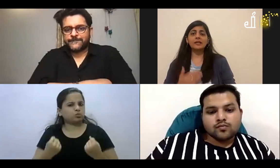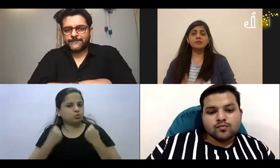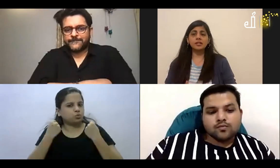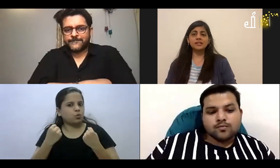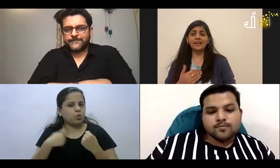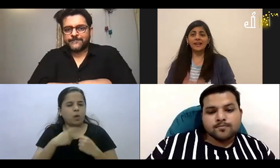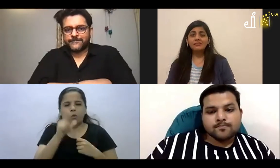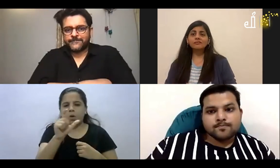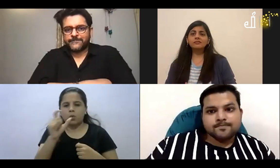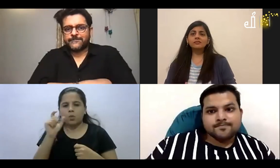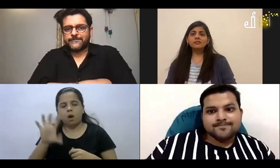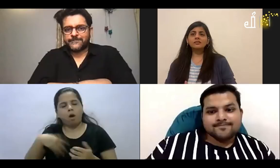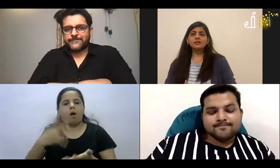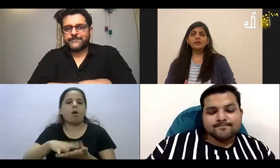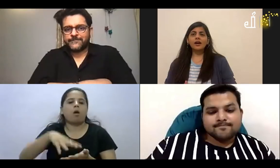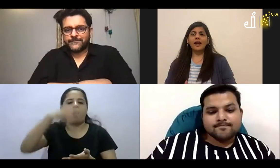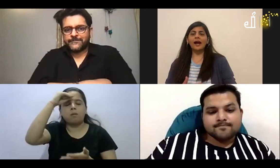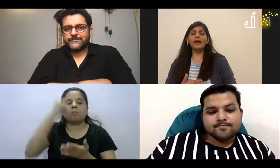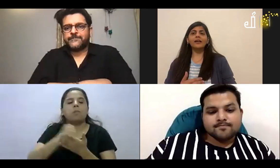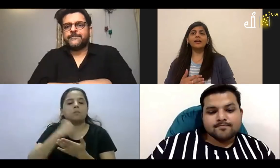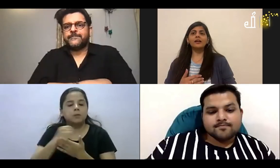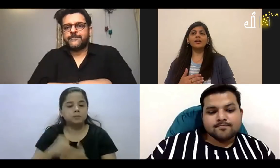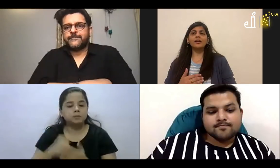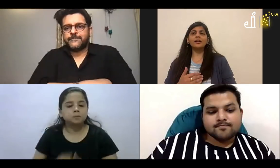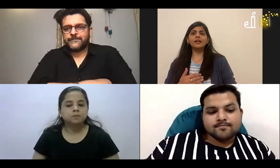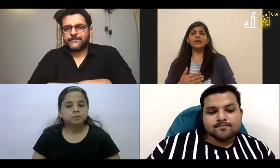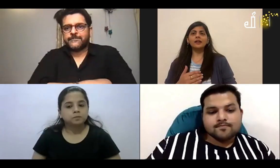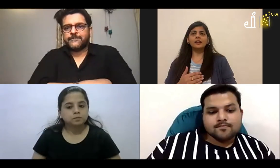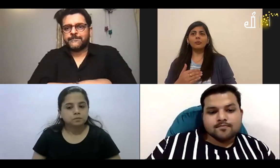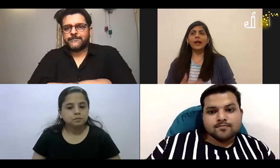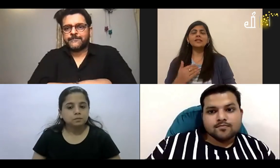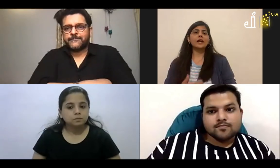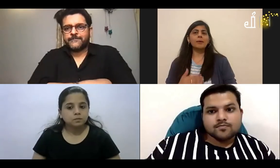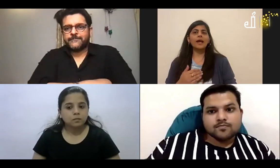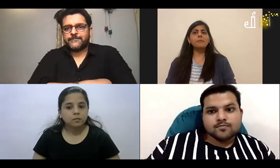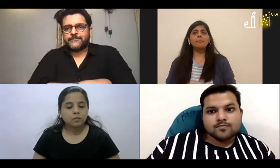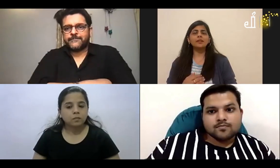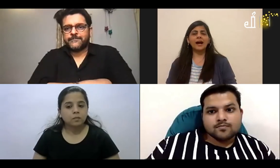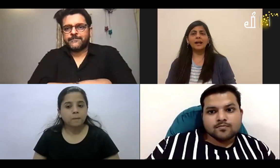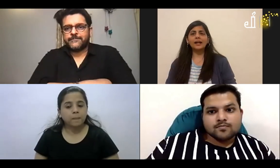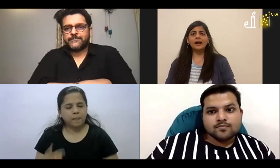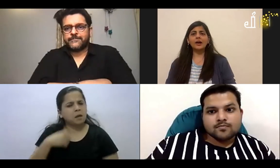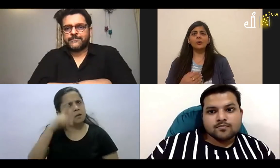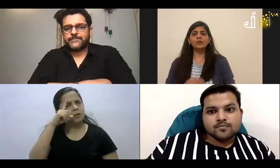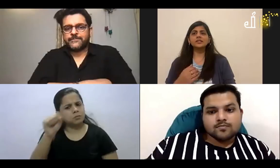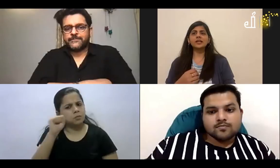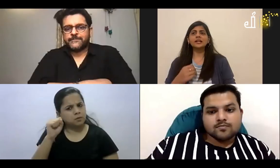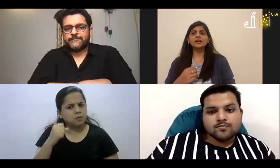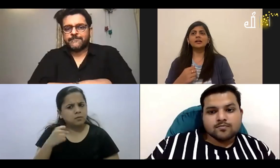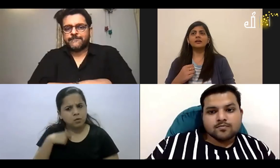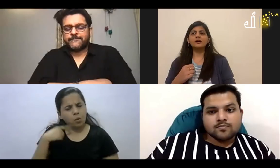my spelling bee as a kid. And when I remember that, I